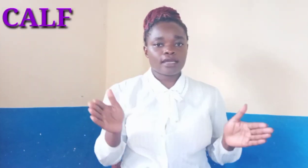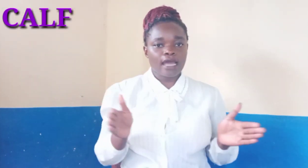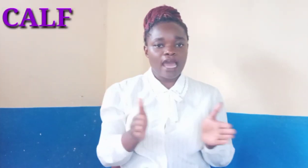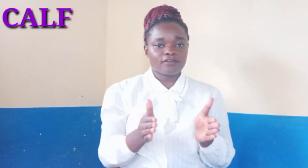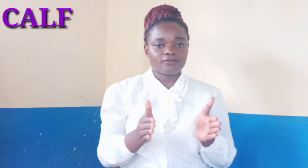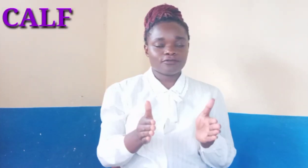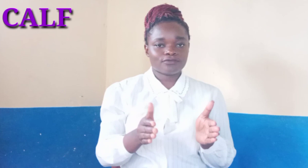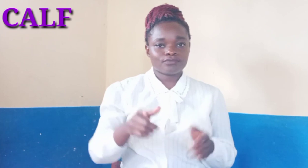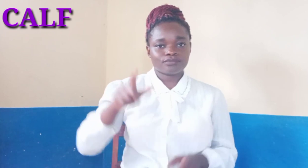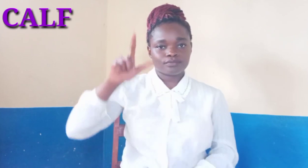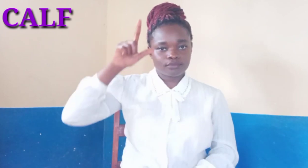Calf.